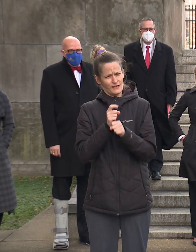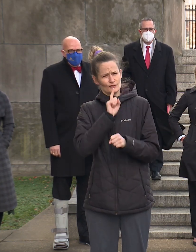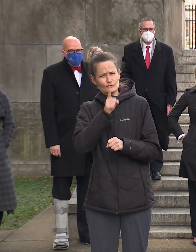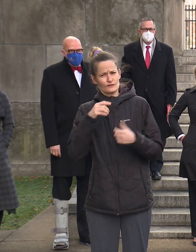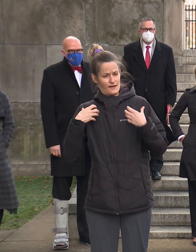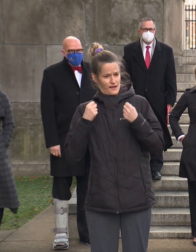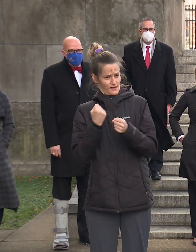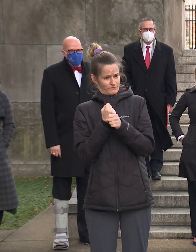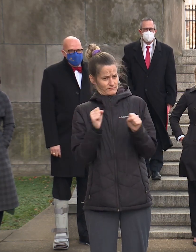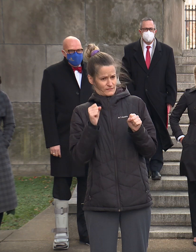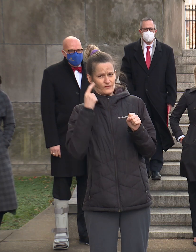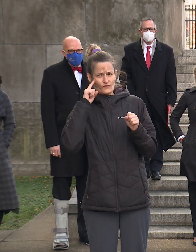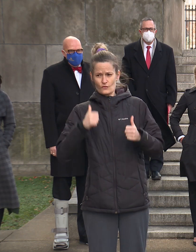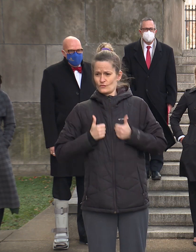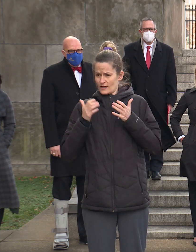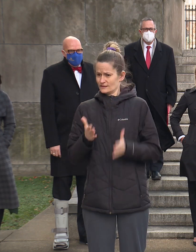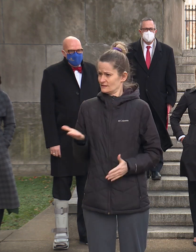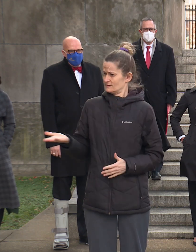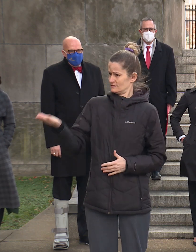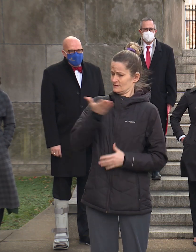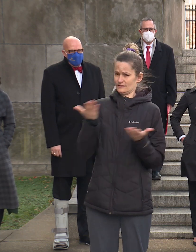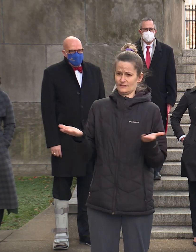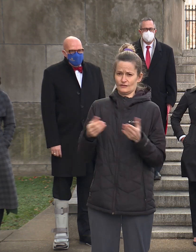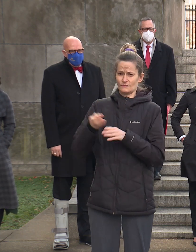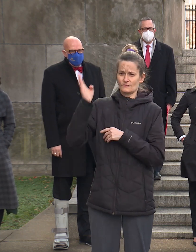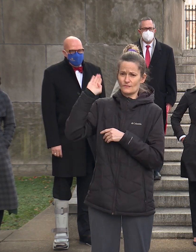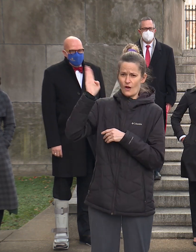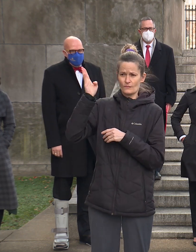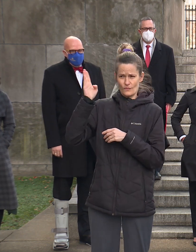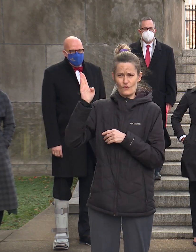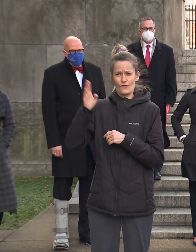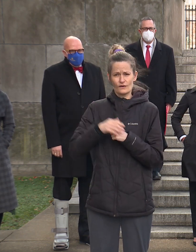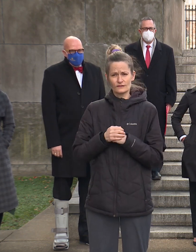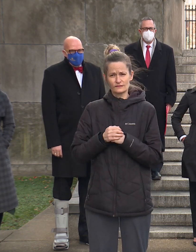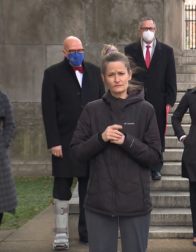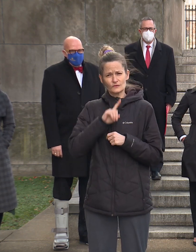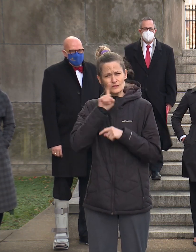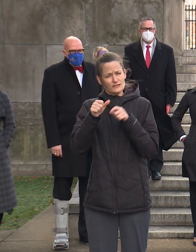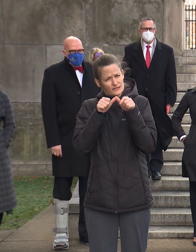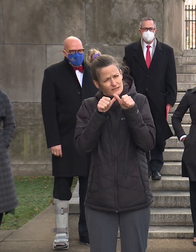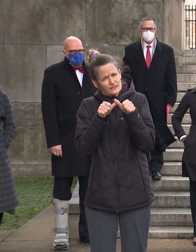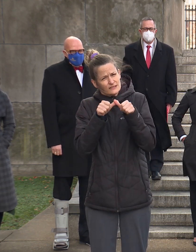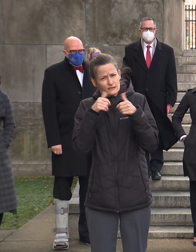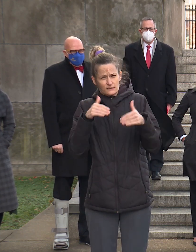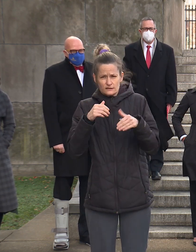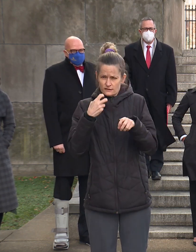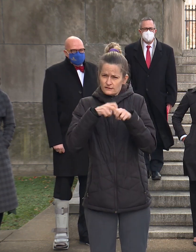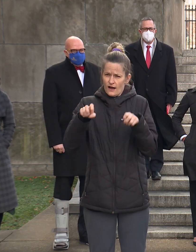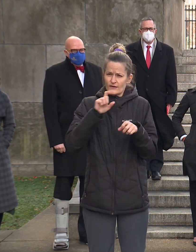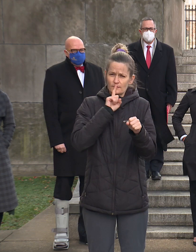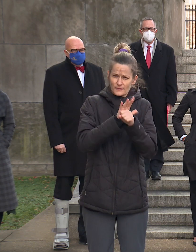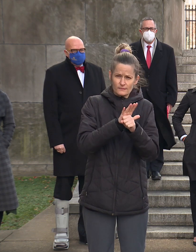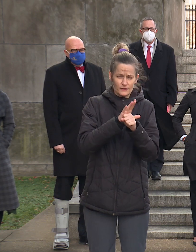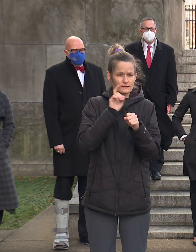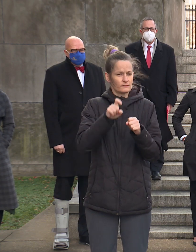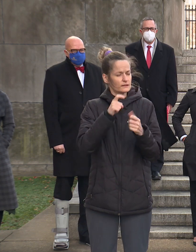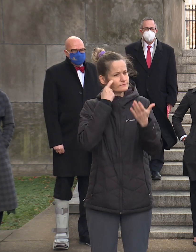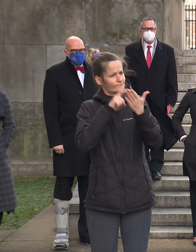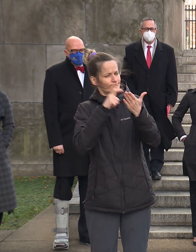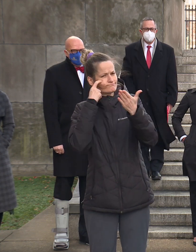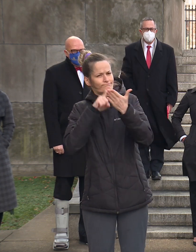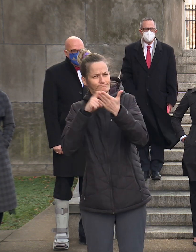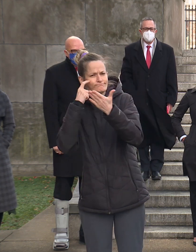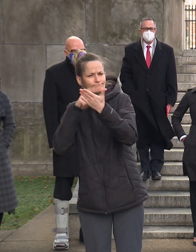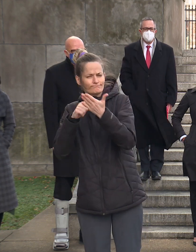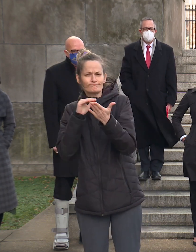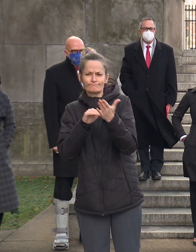residents. Baltimore's grit, resilience, and commitment to science has been recognized time and time again across the